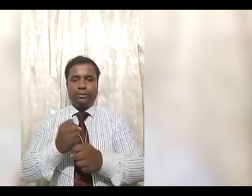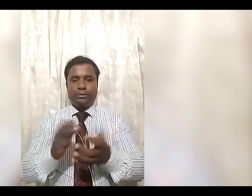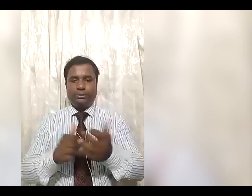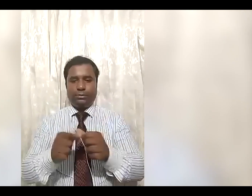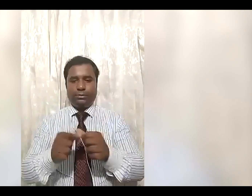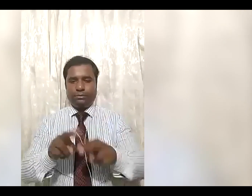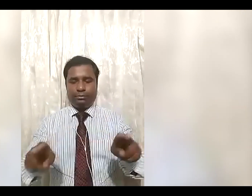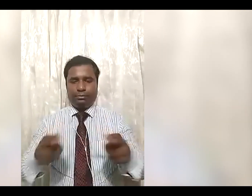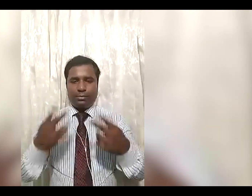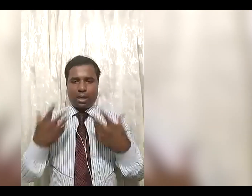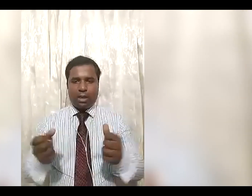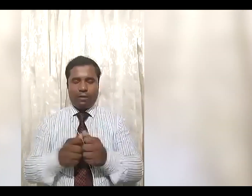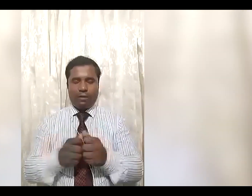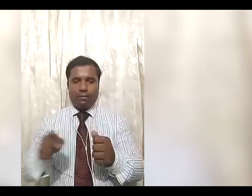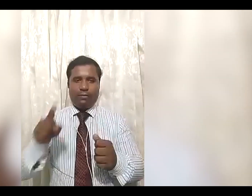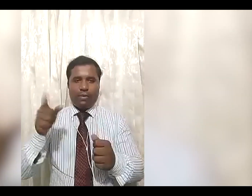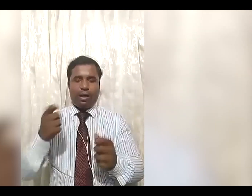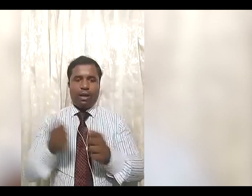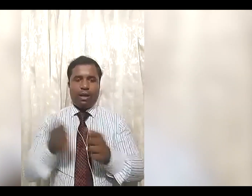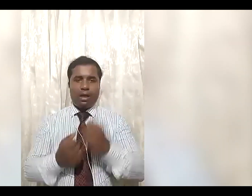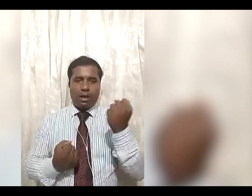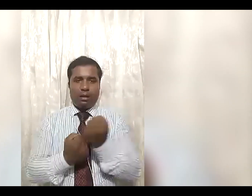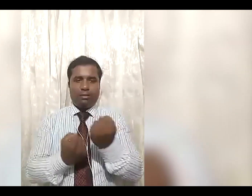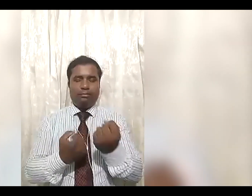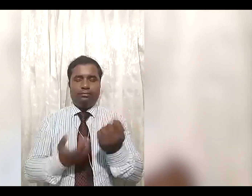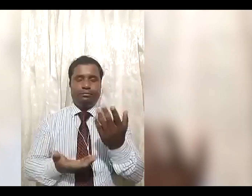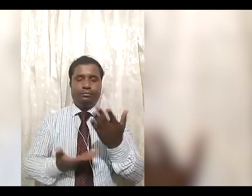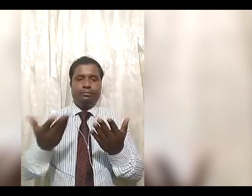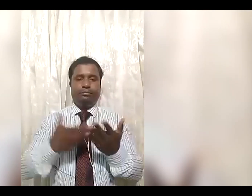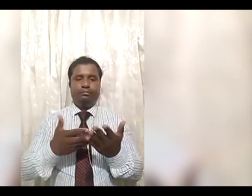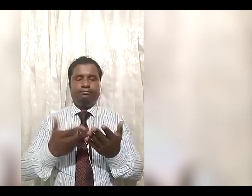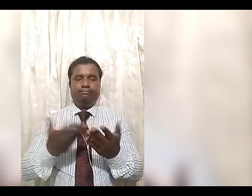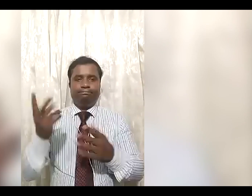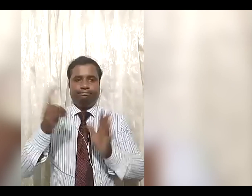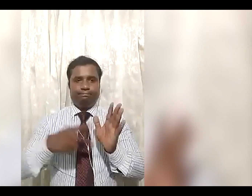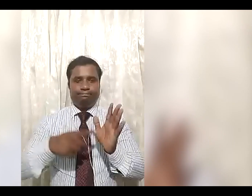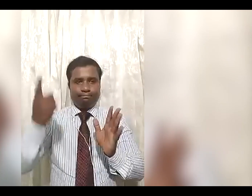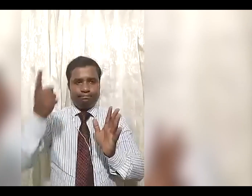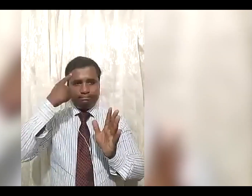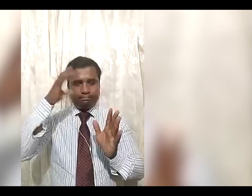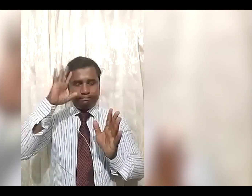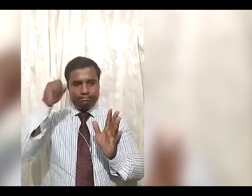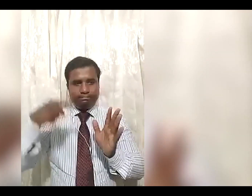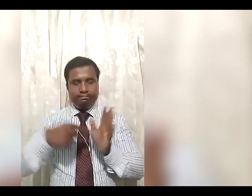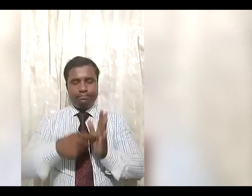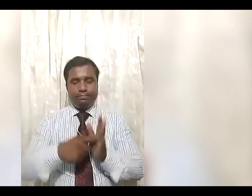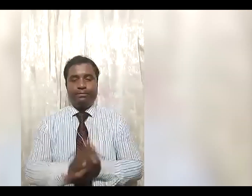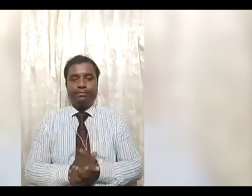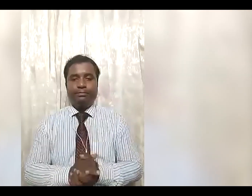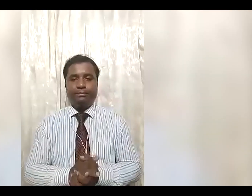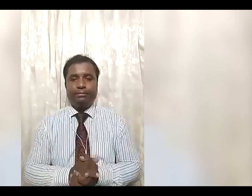having a disability, because you might actually also get some sort of financial compensation or enumeration if you have difficulty working. And